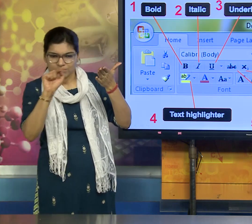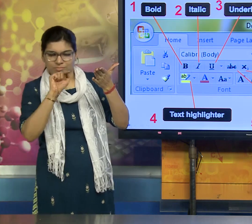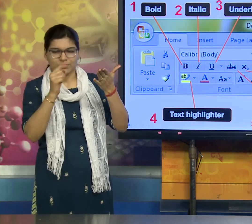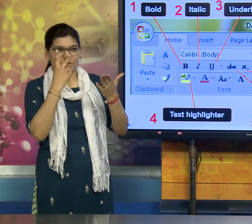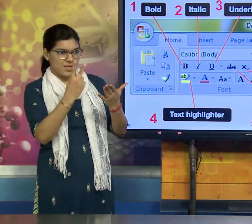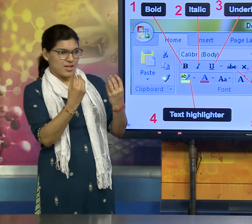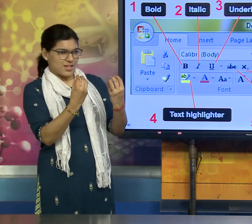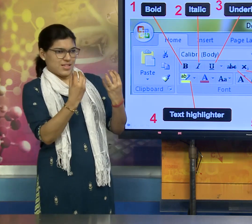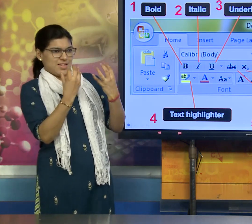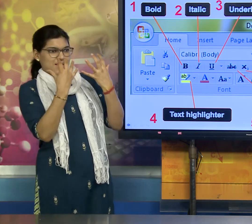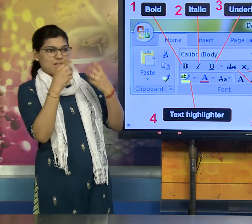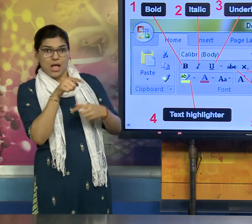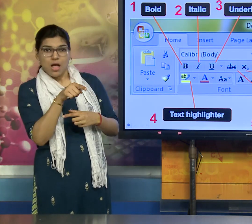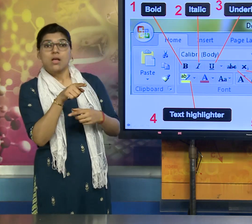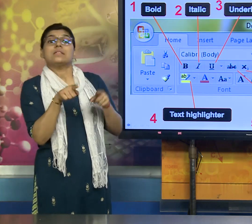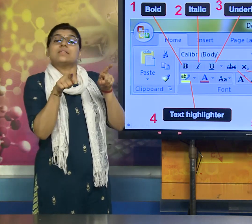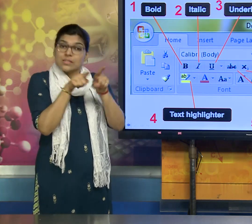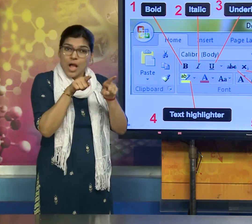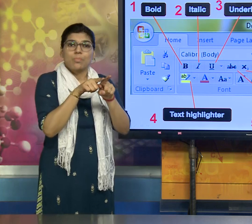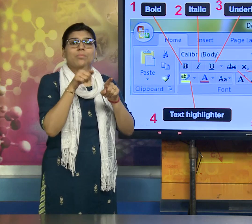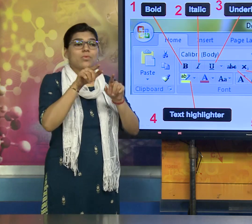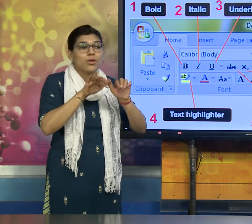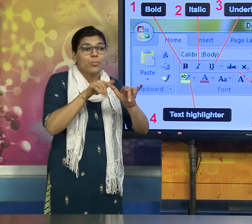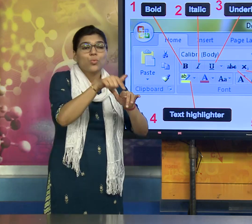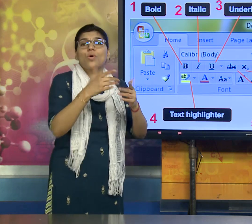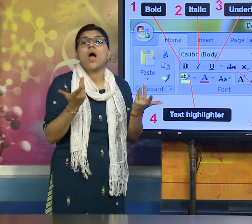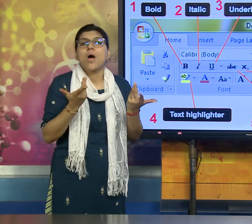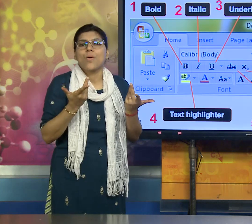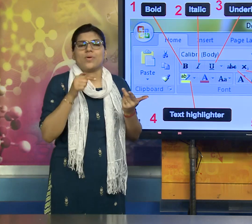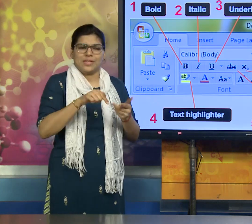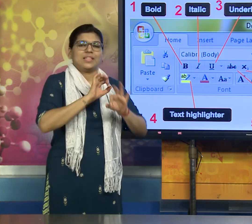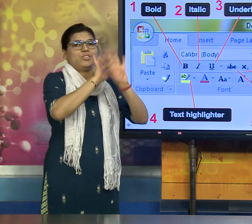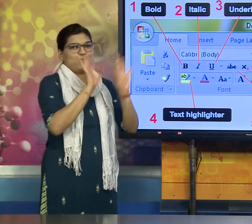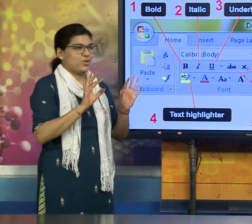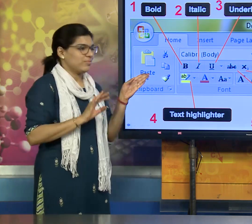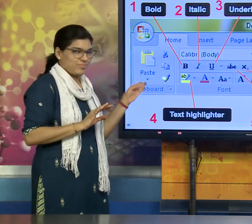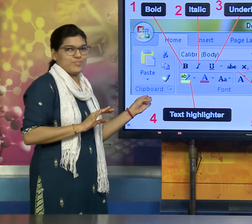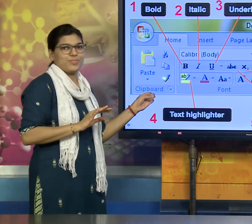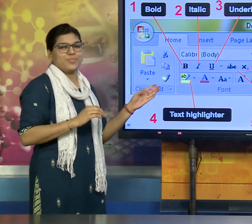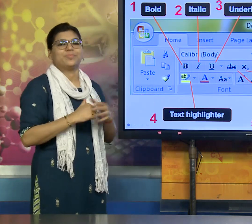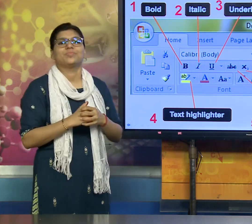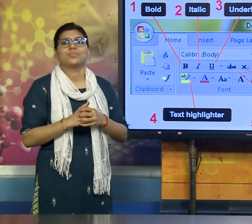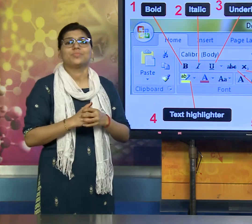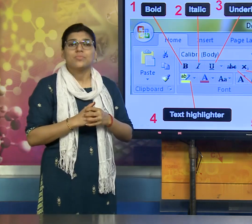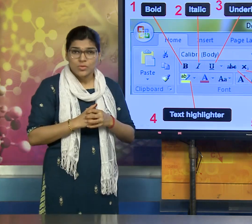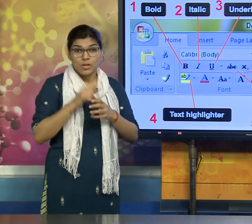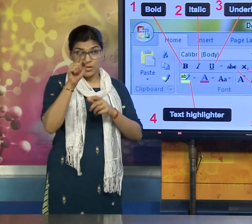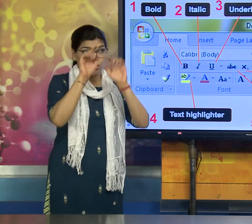to highlight the text whatever you have written. For example, in